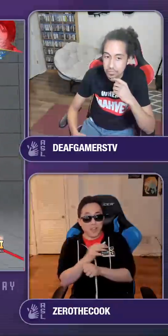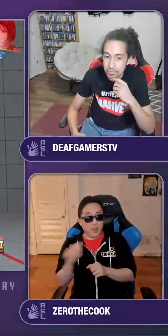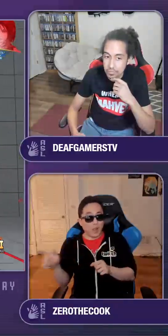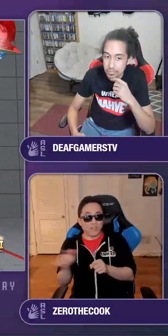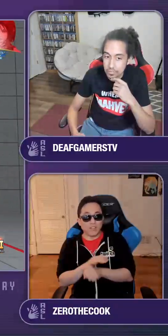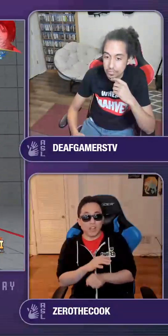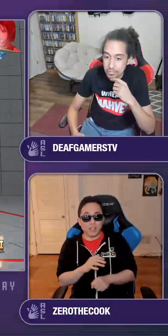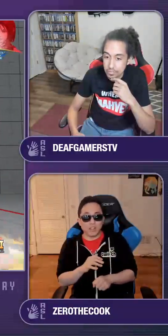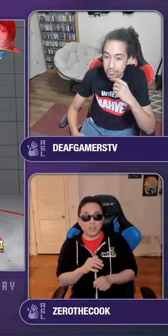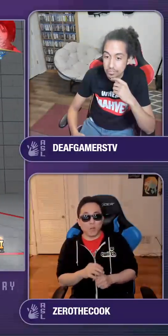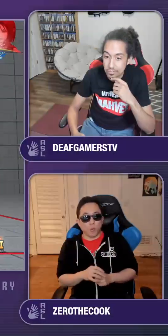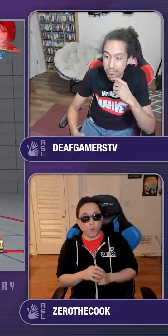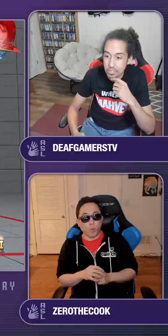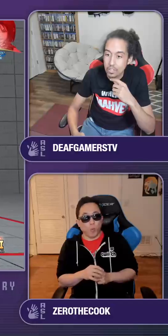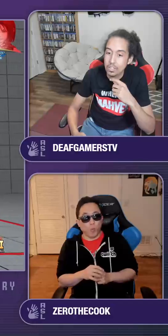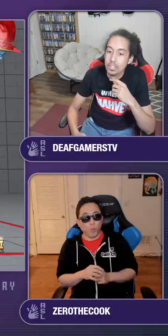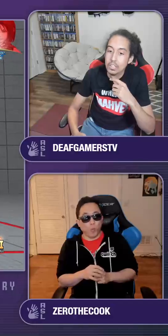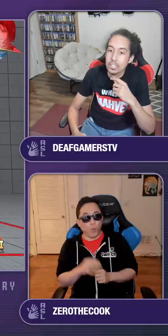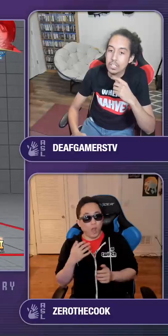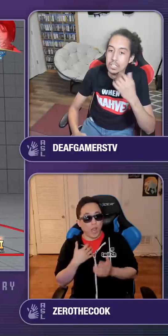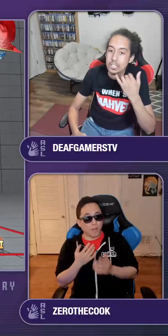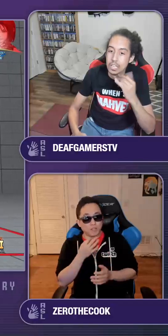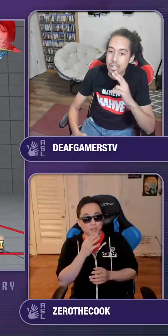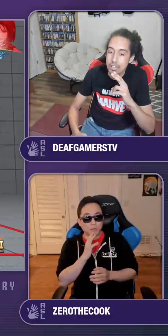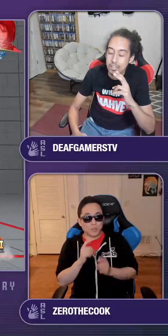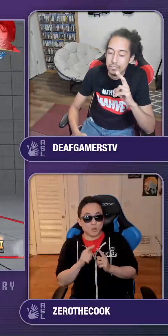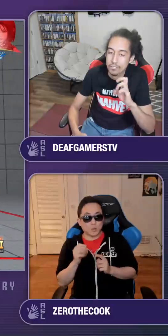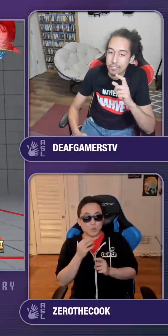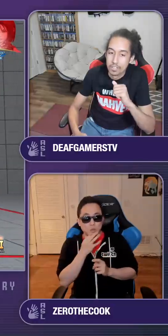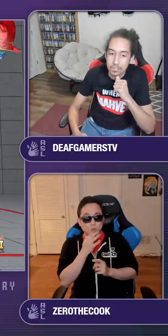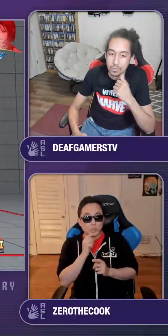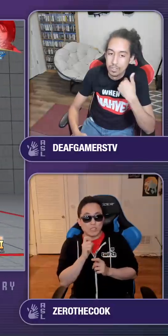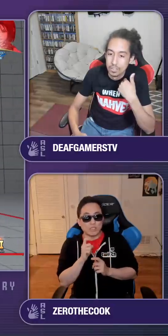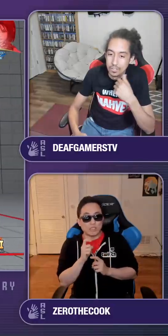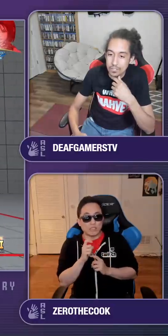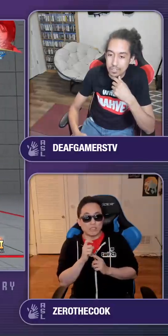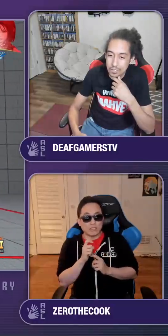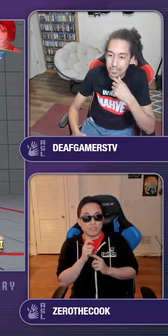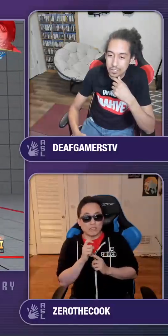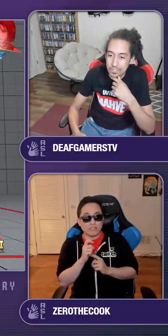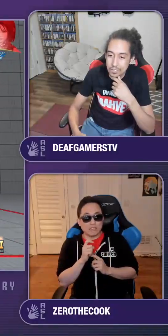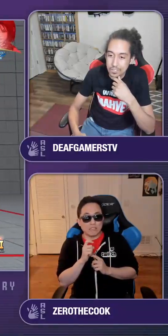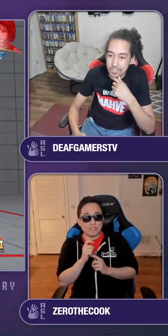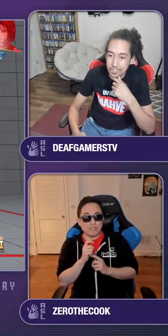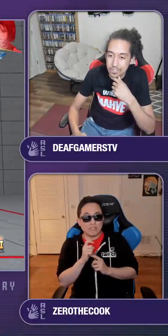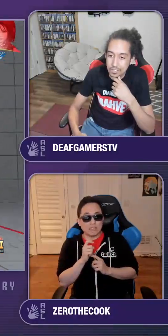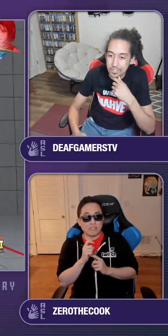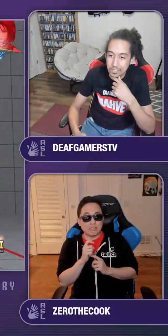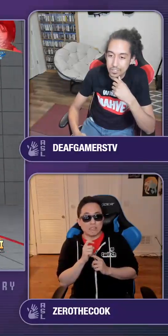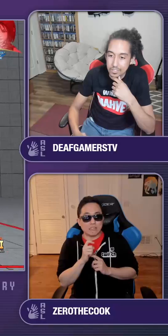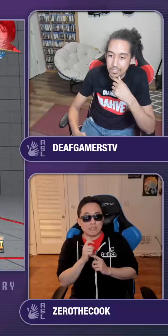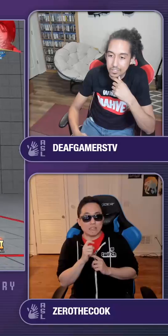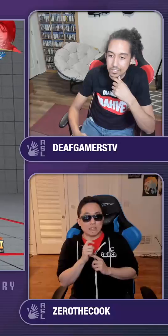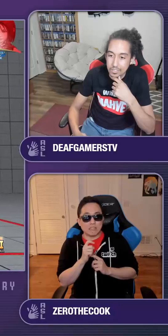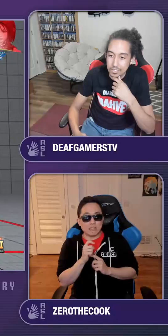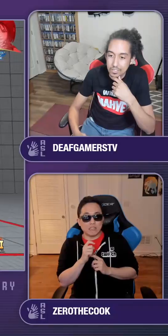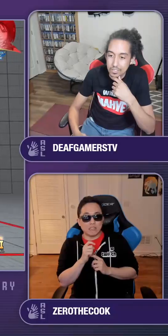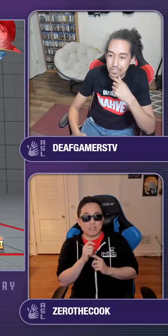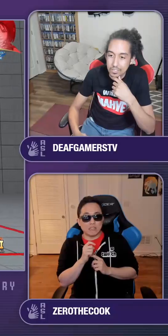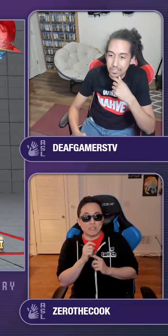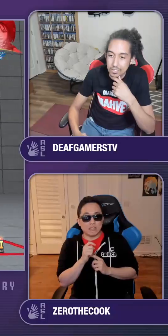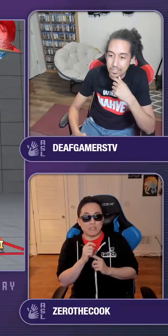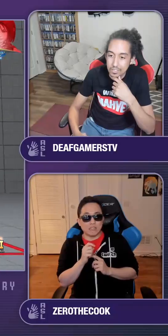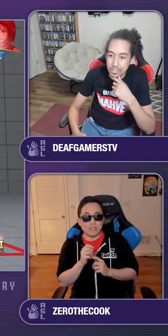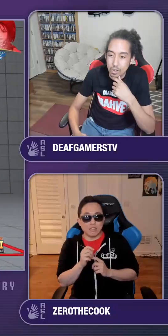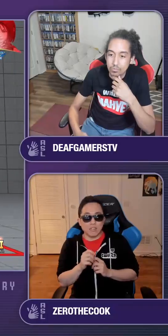the distance right now until the V skill. I don't know. I don't know if that V trigger was smart. I don't know if